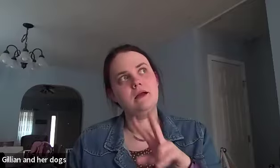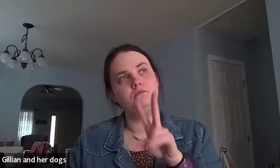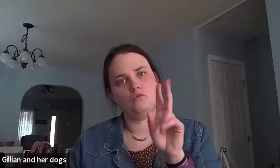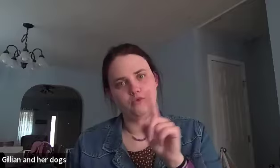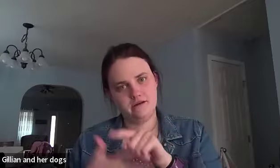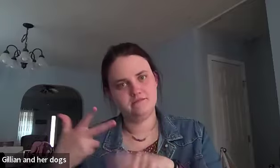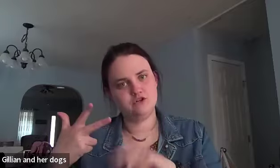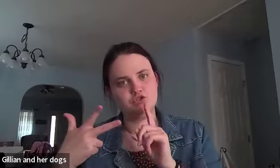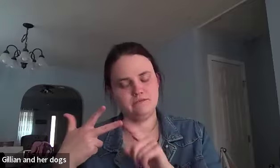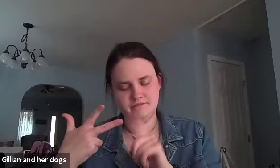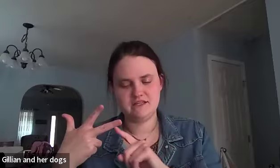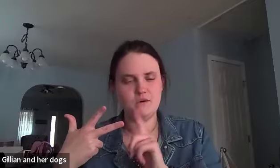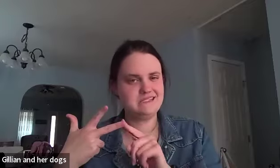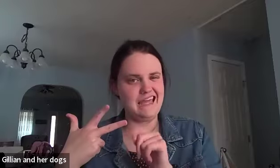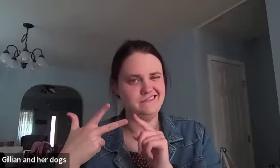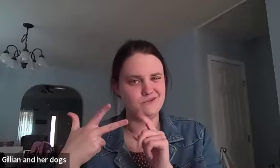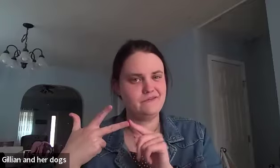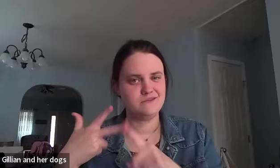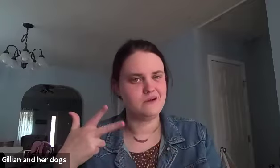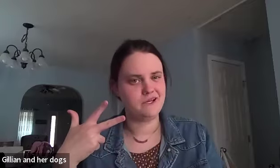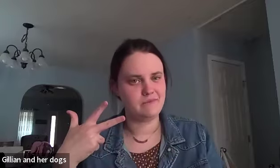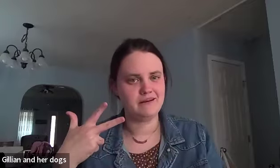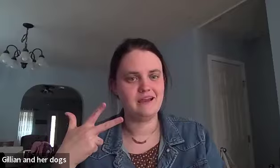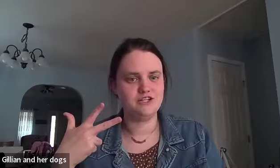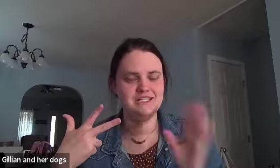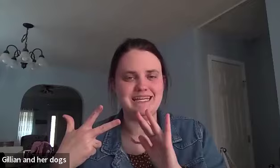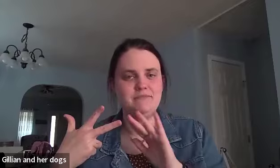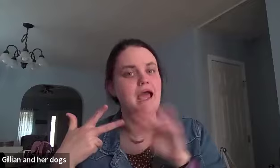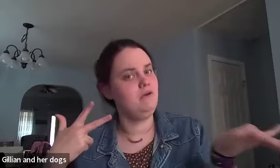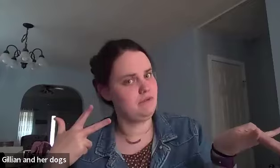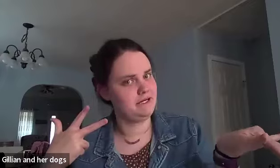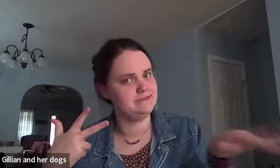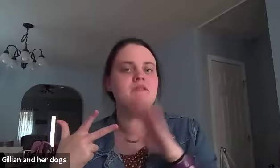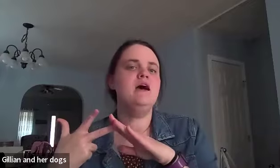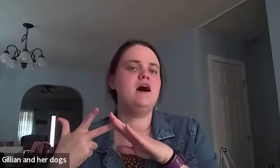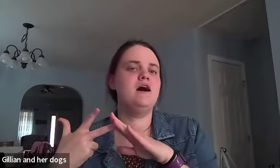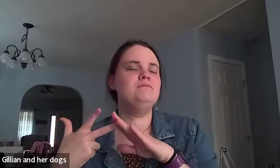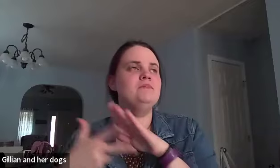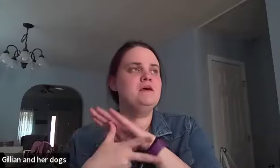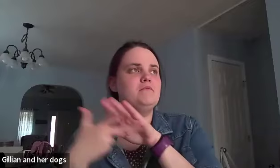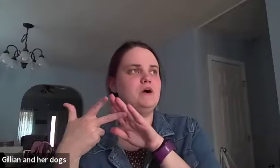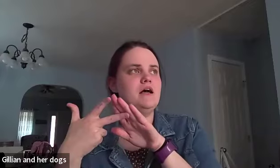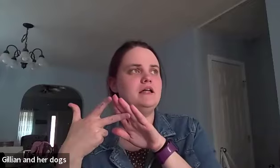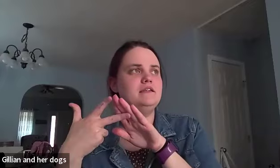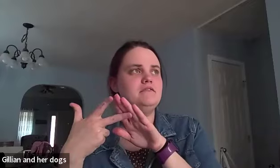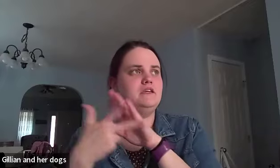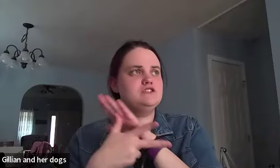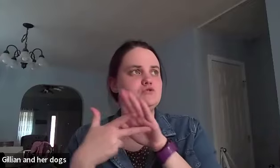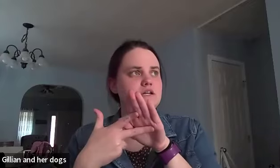lied. Three. There's three because I hate this one. That's why I forget about it. I tried to keep it out of my mind. Um, but these three